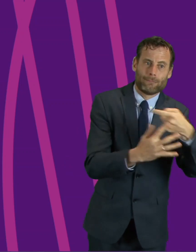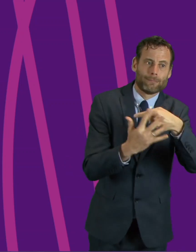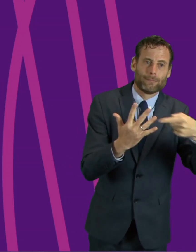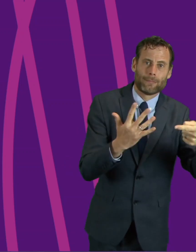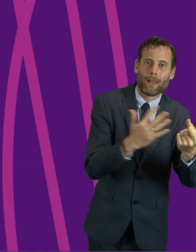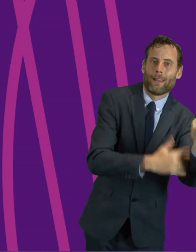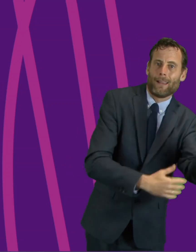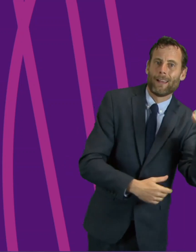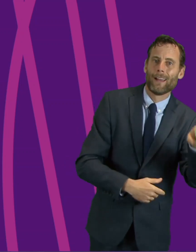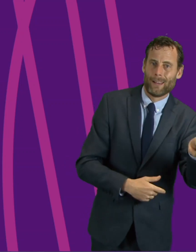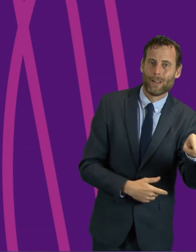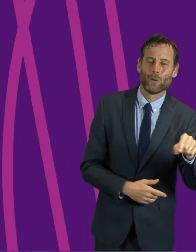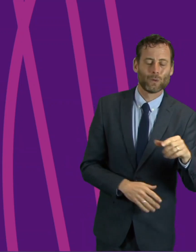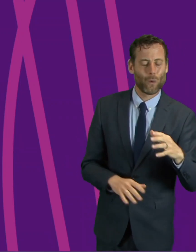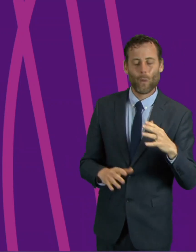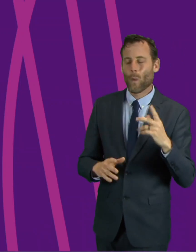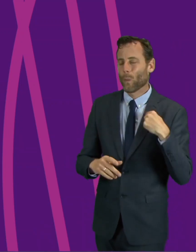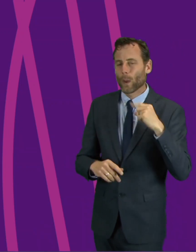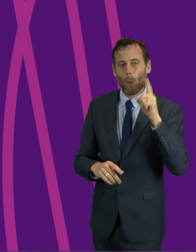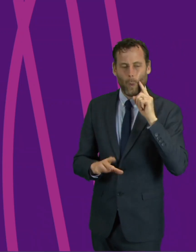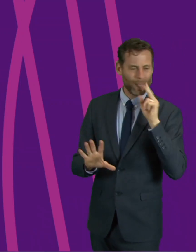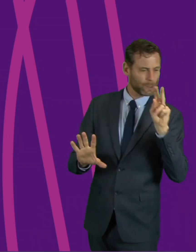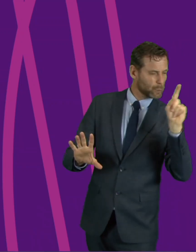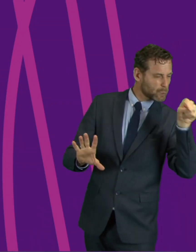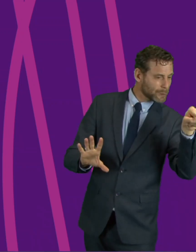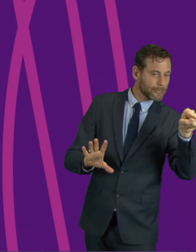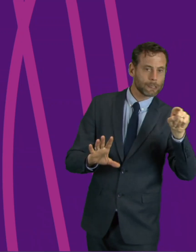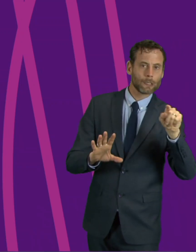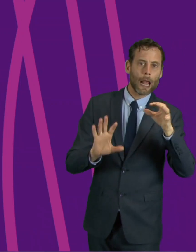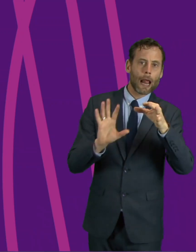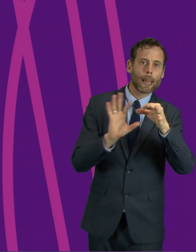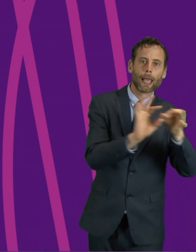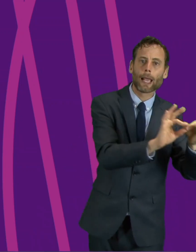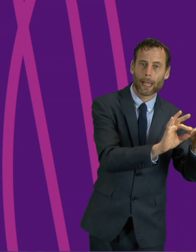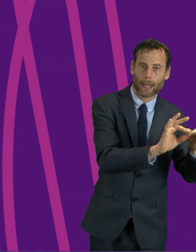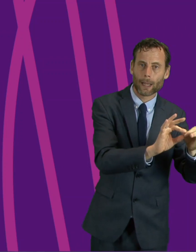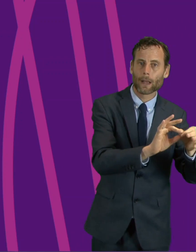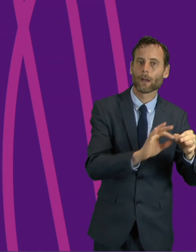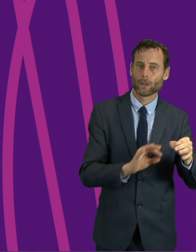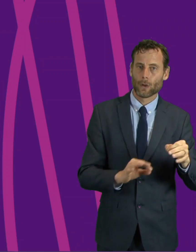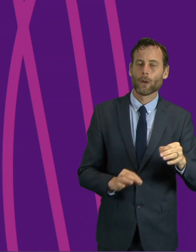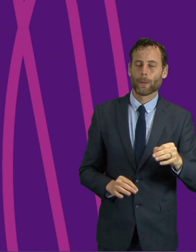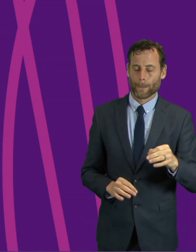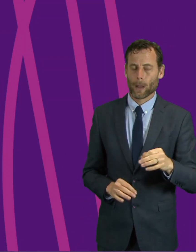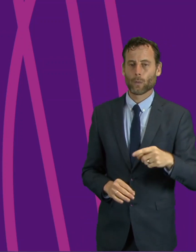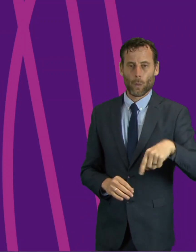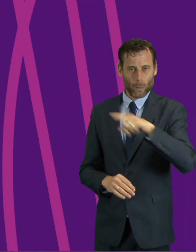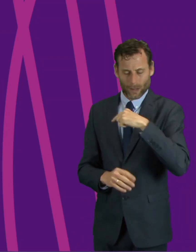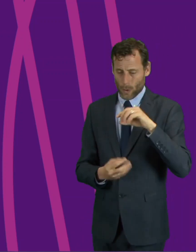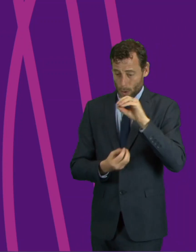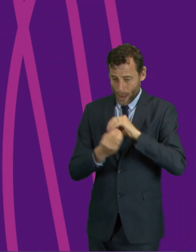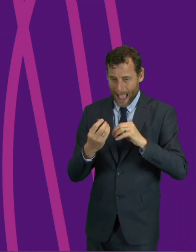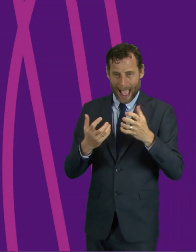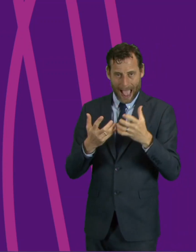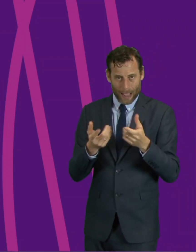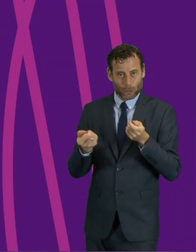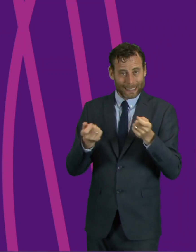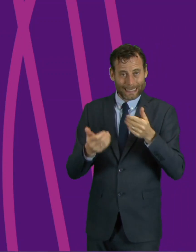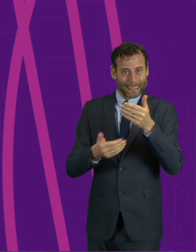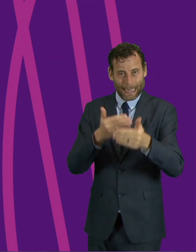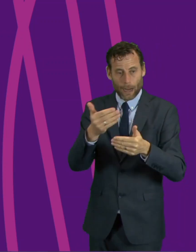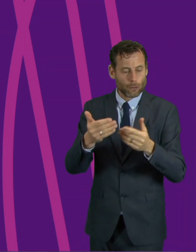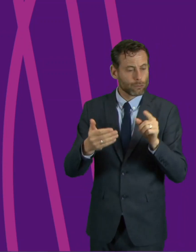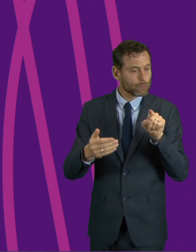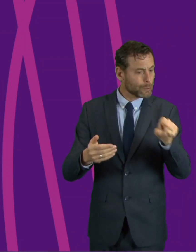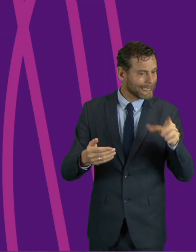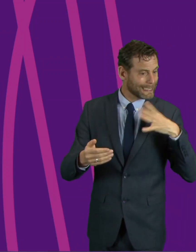that is required in a whole range of different ways for a long time to come to deal with some of what people are suffering right now. And it is very, very